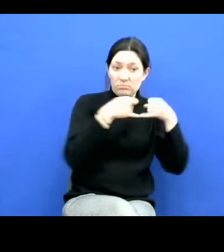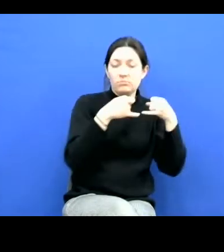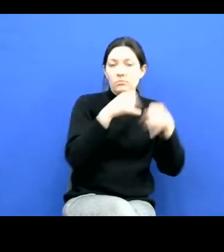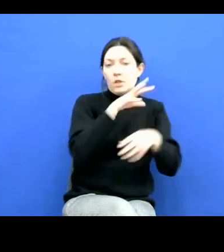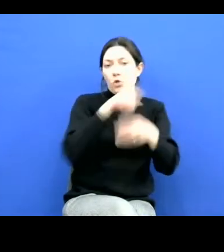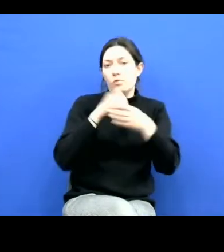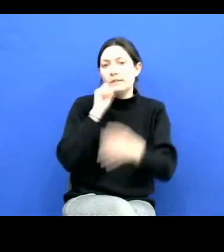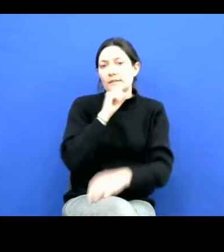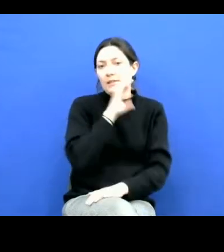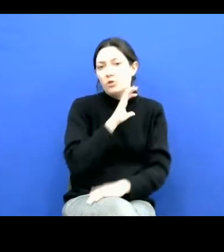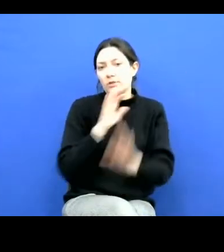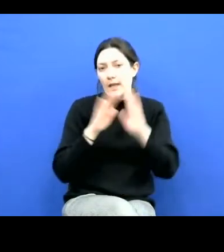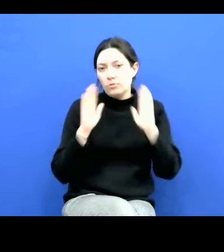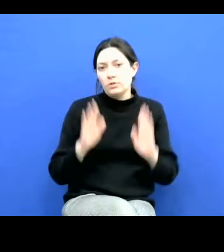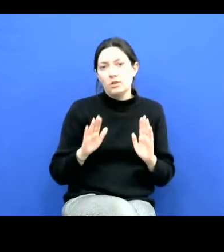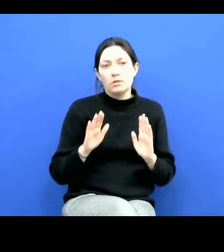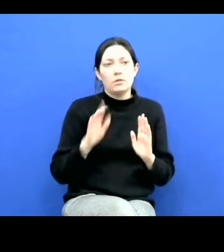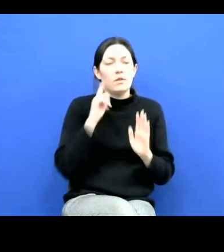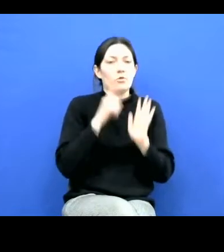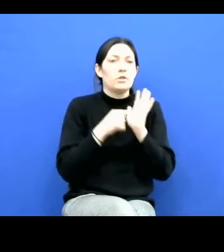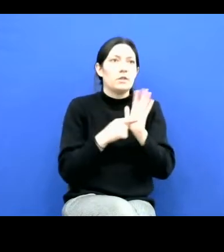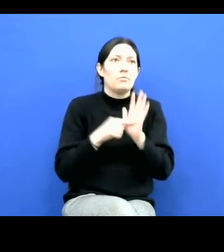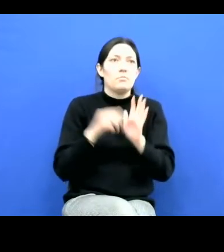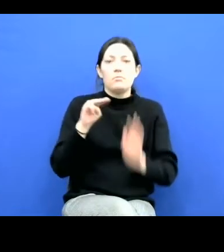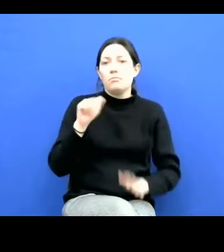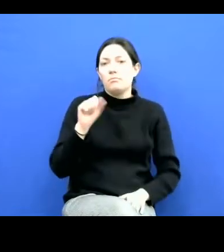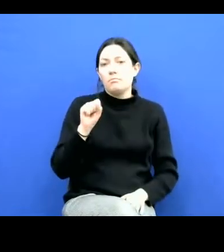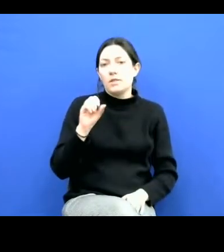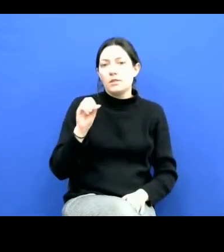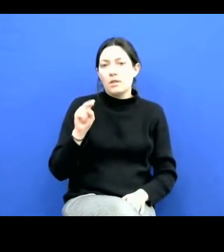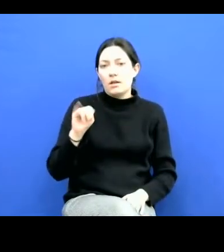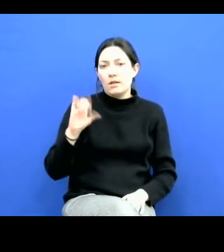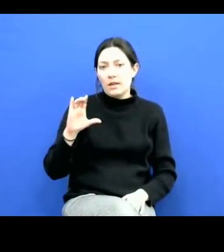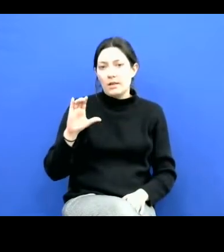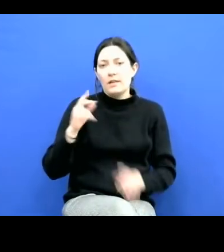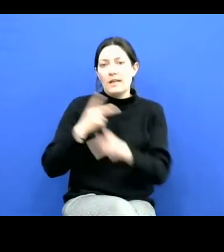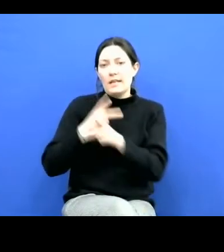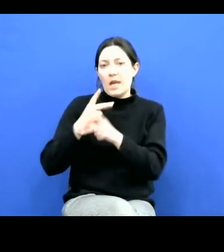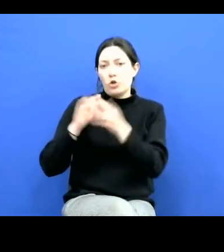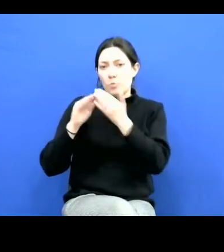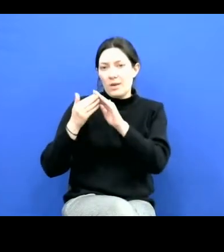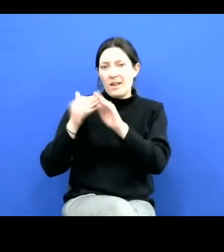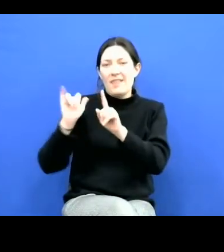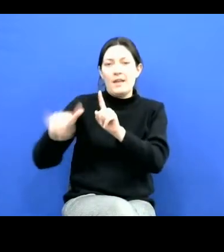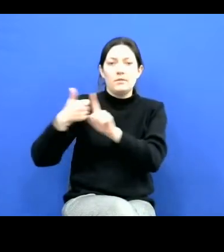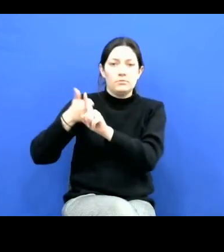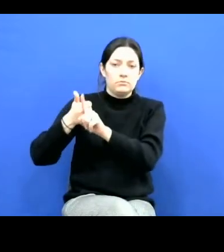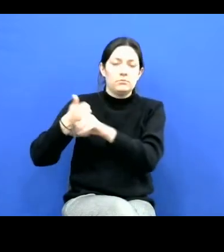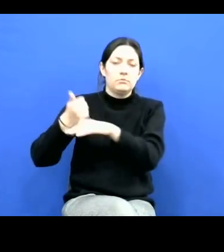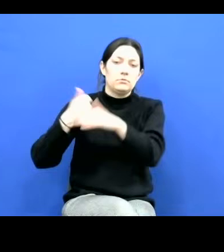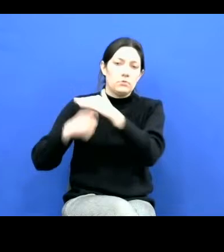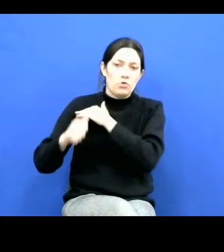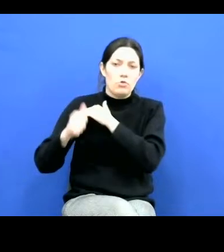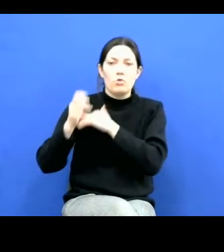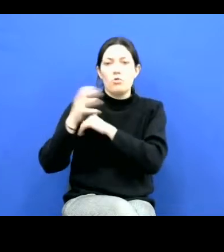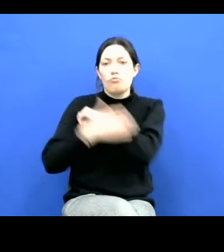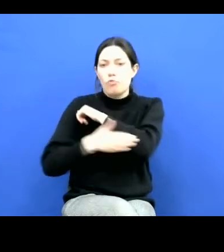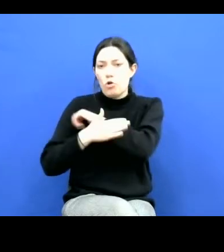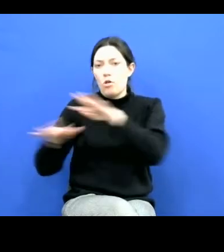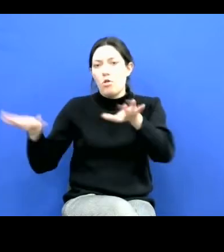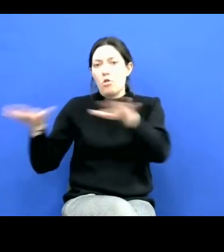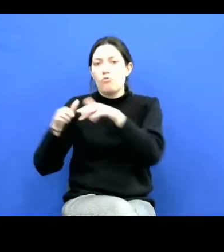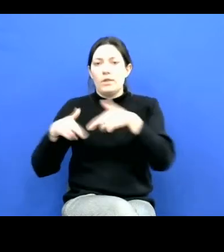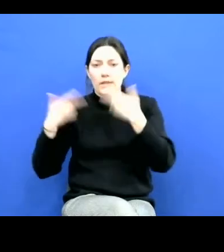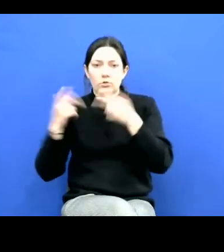there's a number of, so like the Masonic care community, that's in the rural residential. The Legacy is in the rural